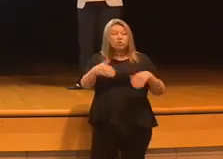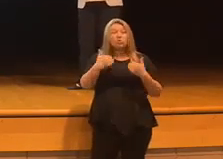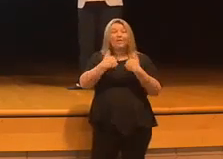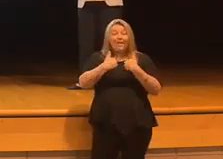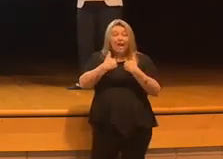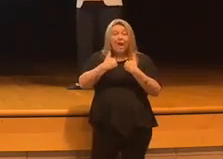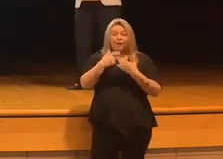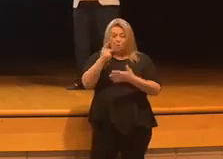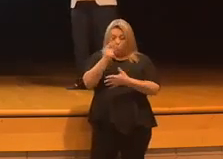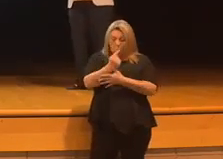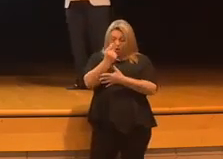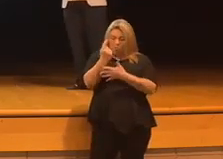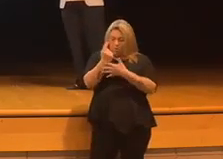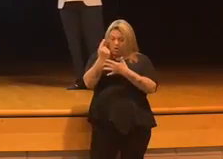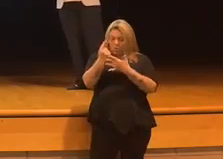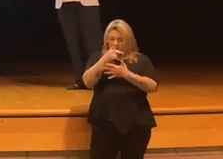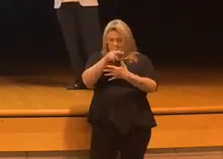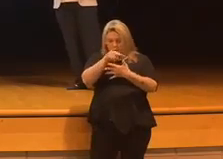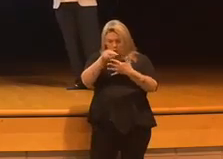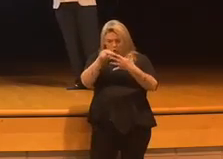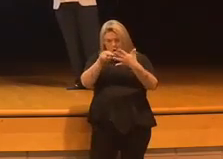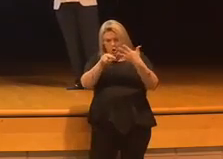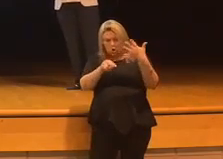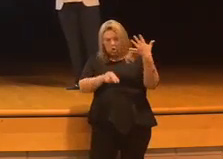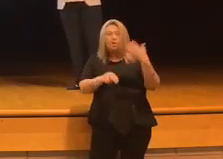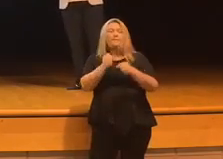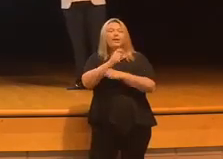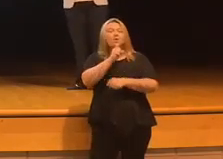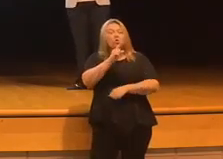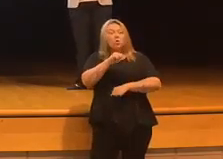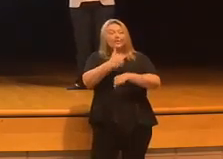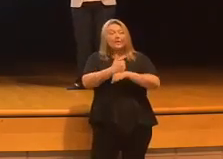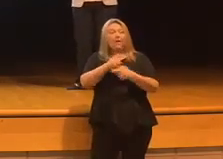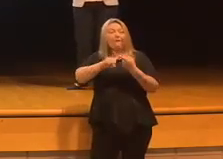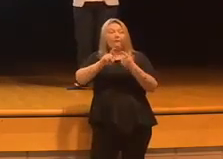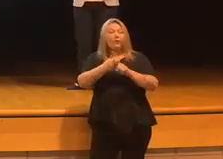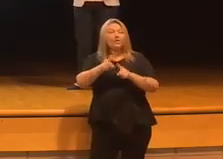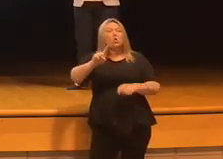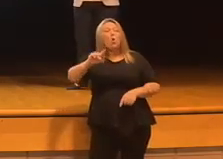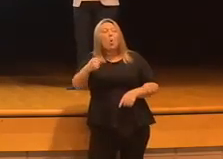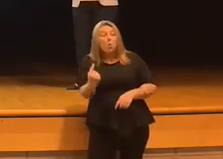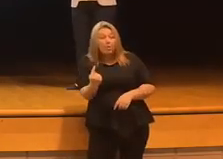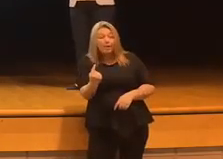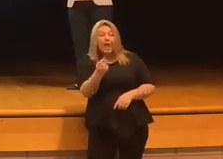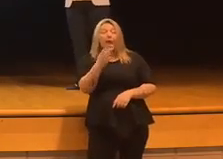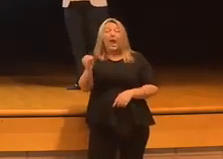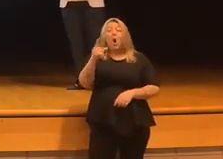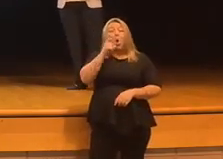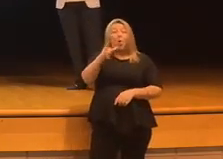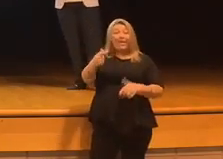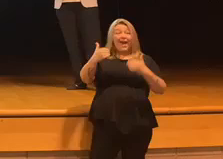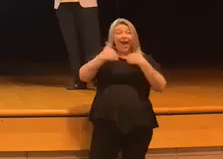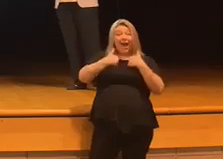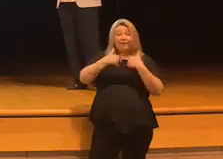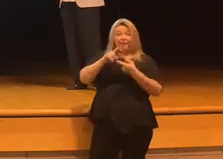by one and make sure that it's set to friends only and that their friends are people that they know and